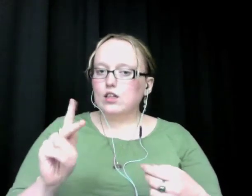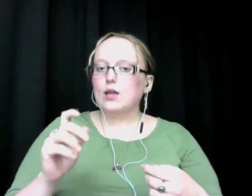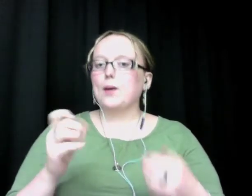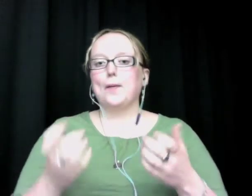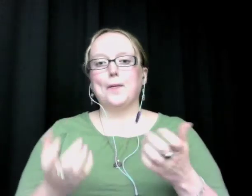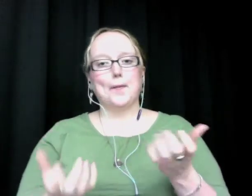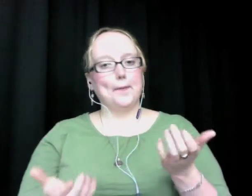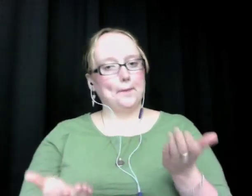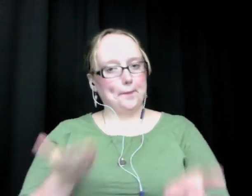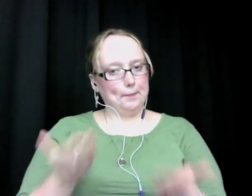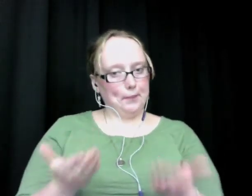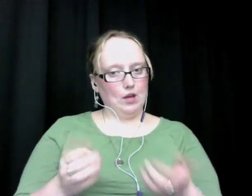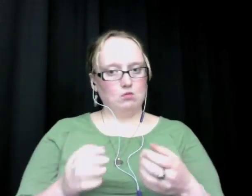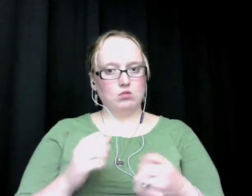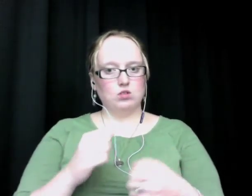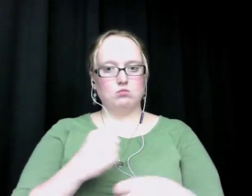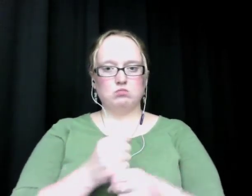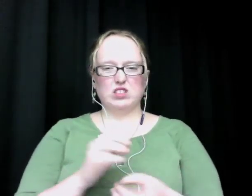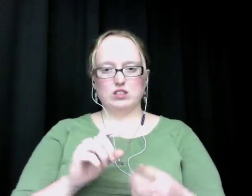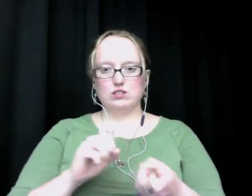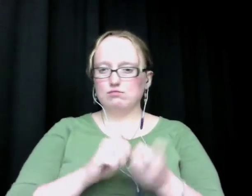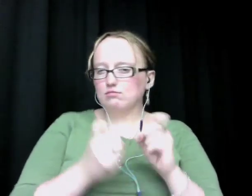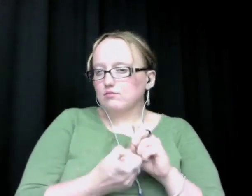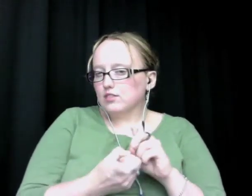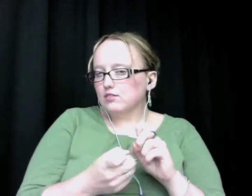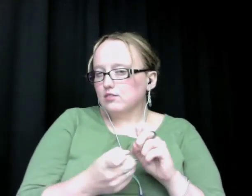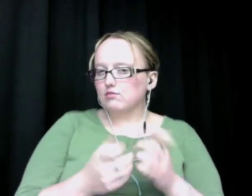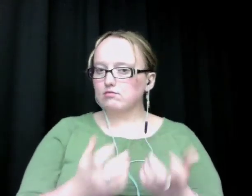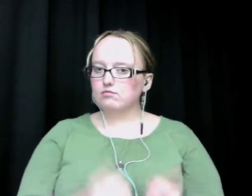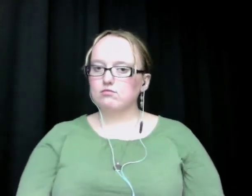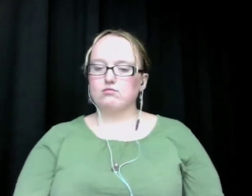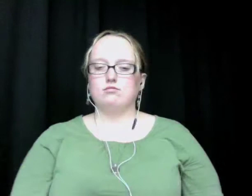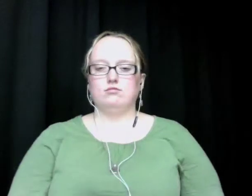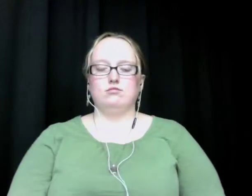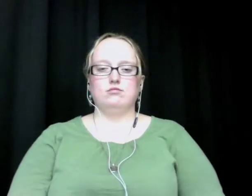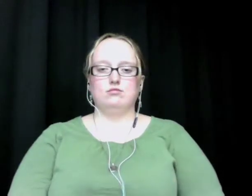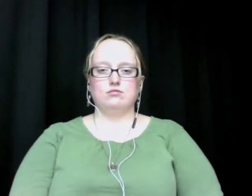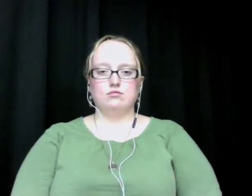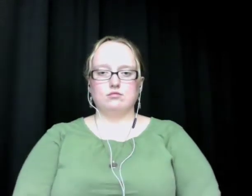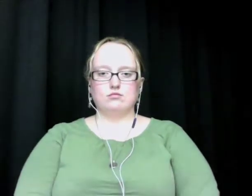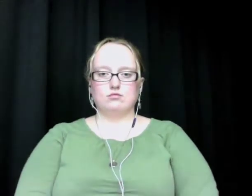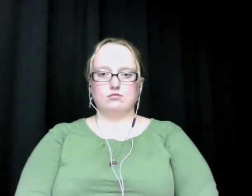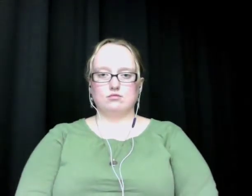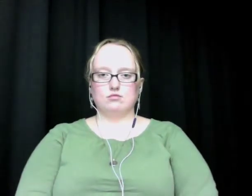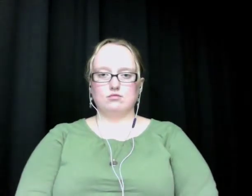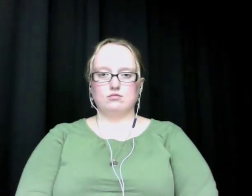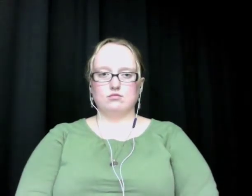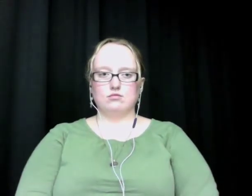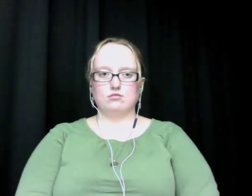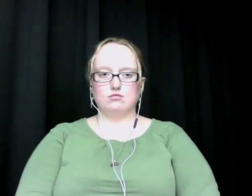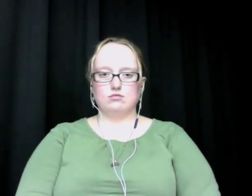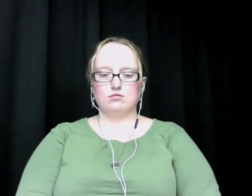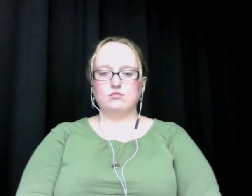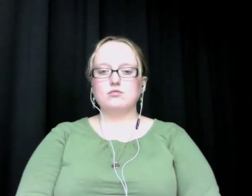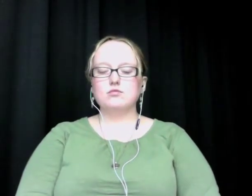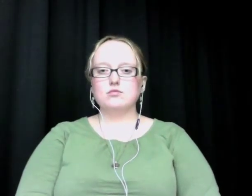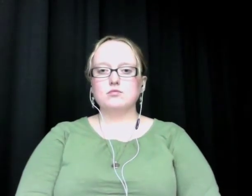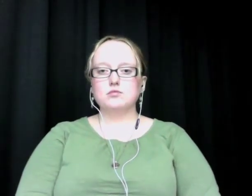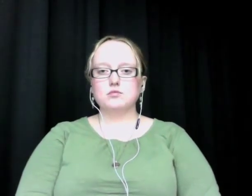Once that is done, the writer writes it up on the computer and puts it into a program called PageMaker